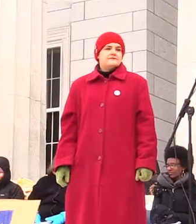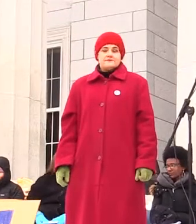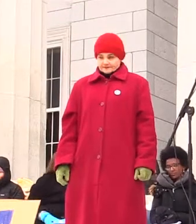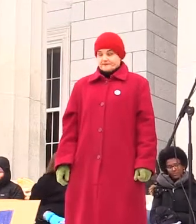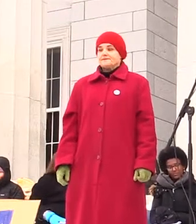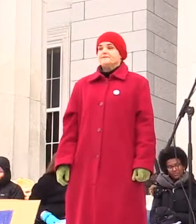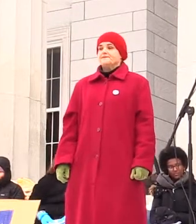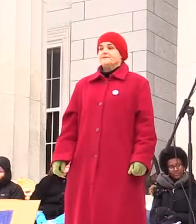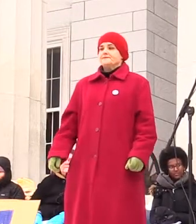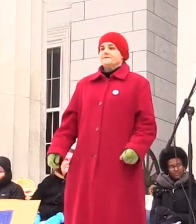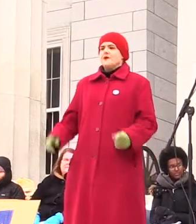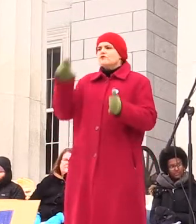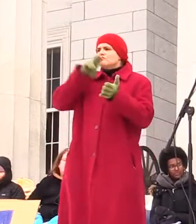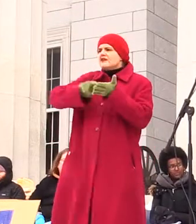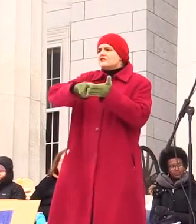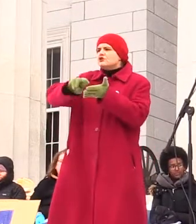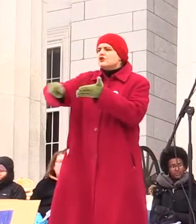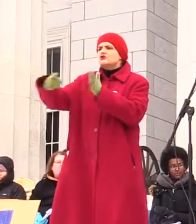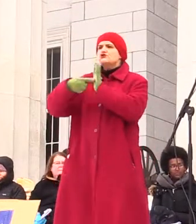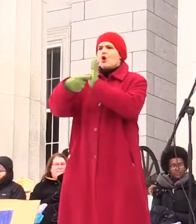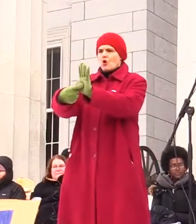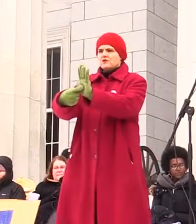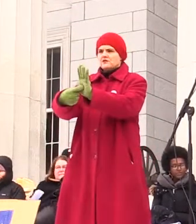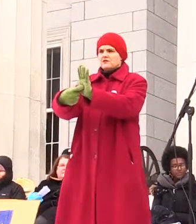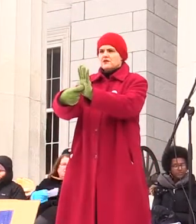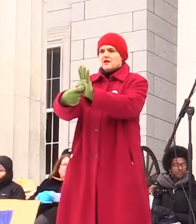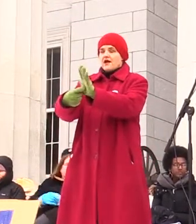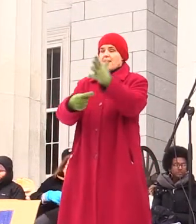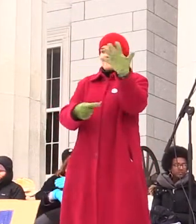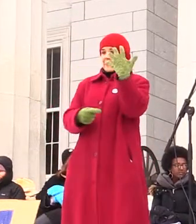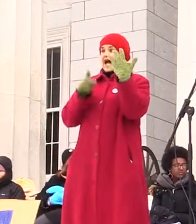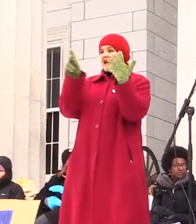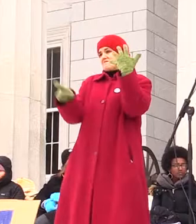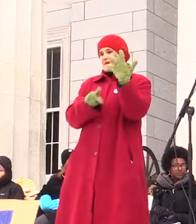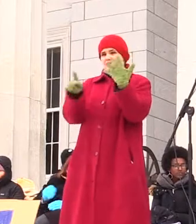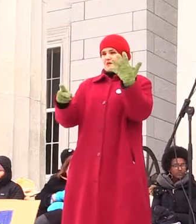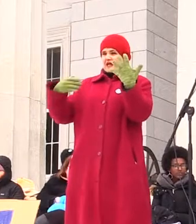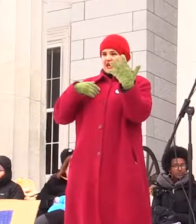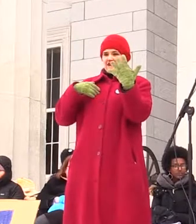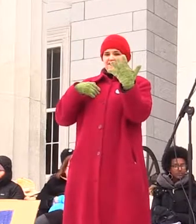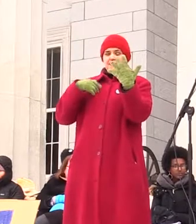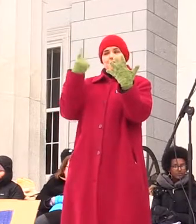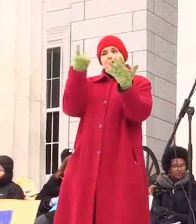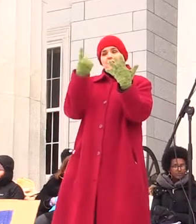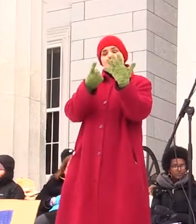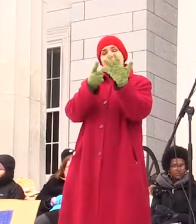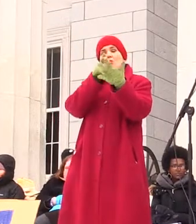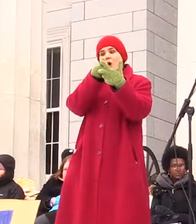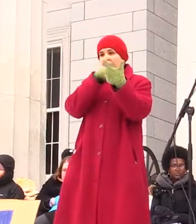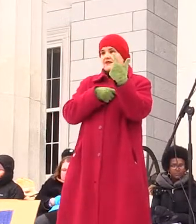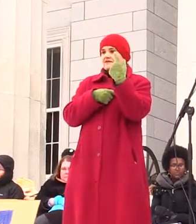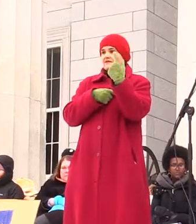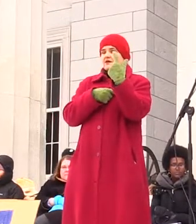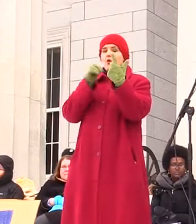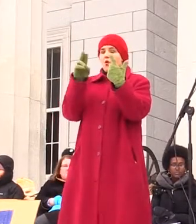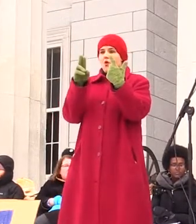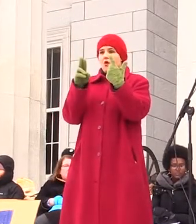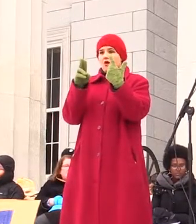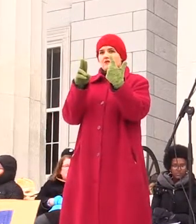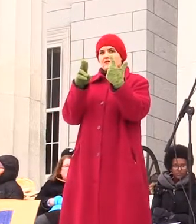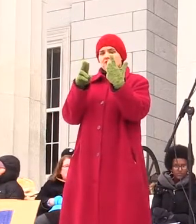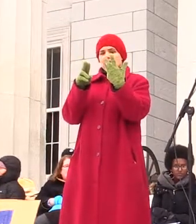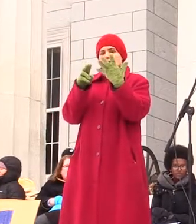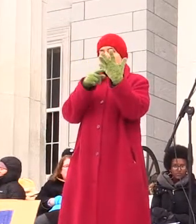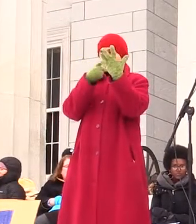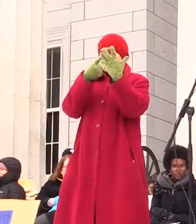Studies tell us that one in five people, perhaps as many as one in four, will experience a mental